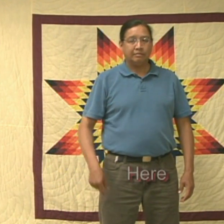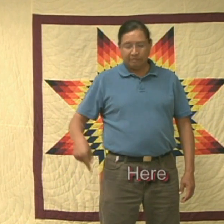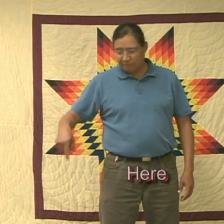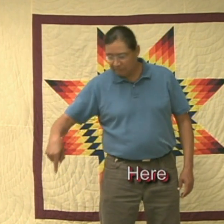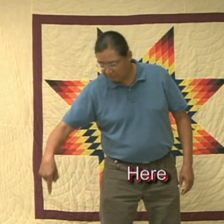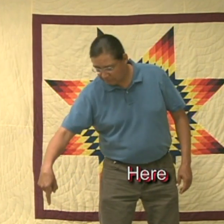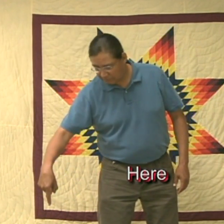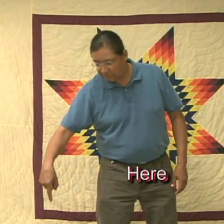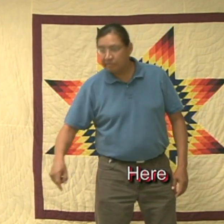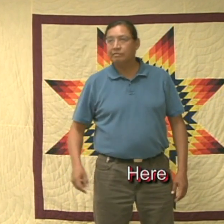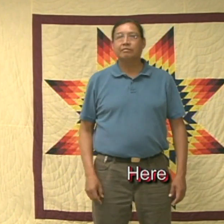Dead.